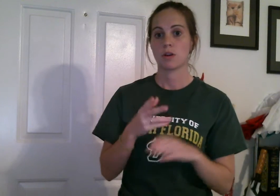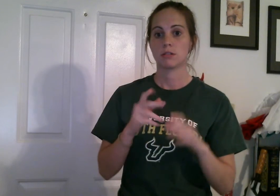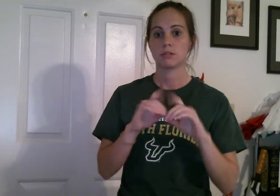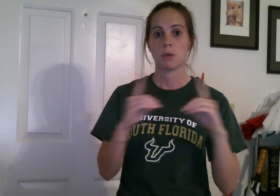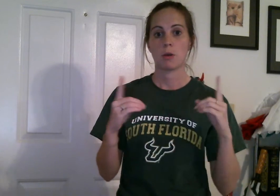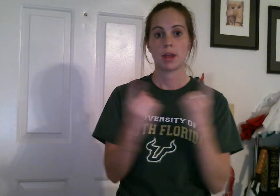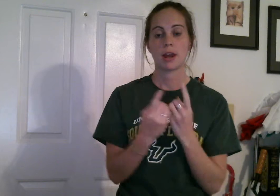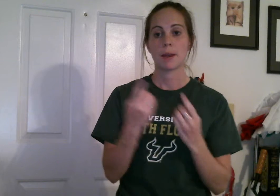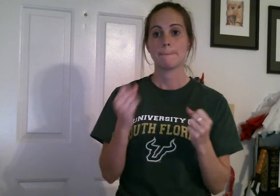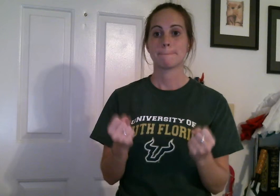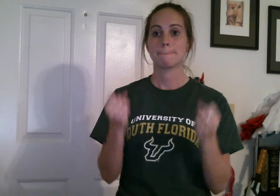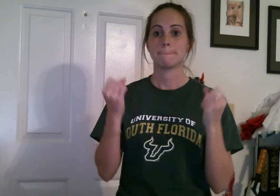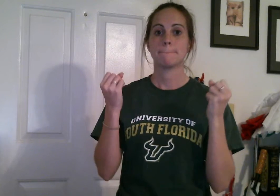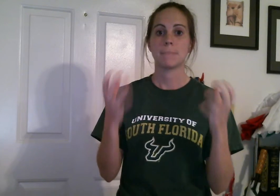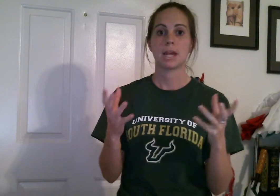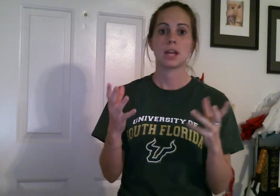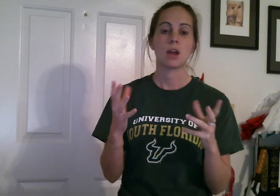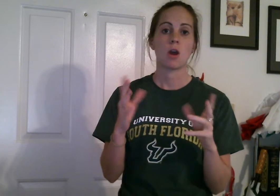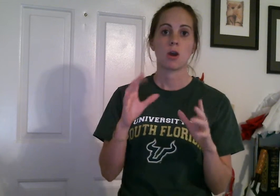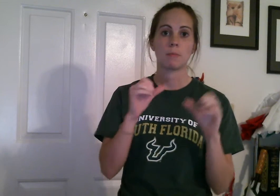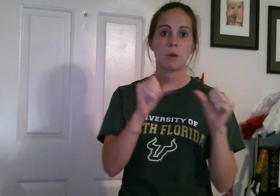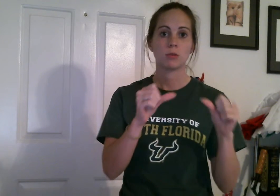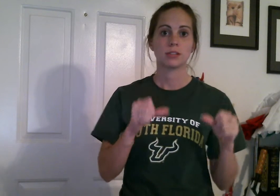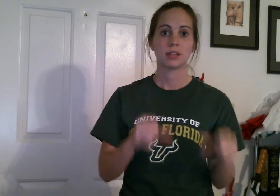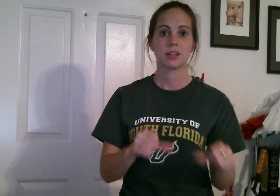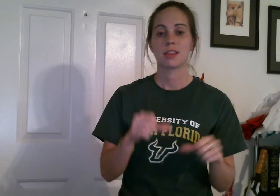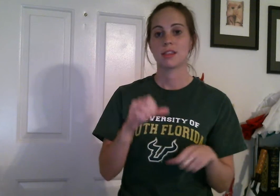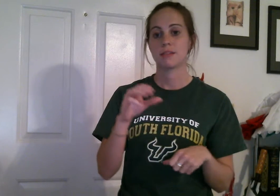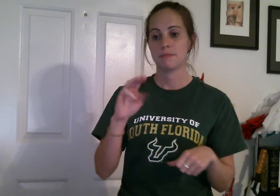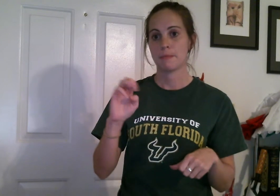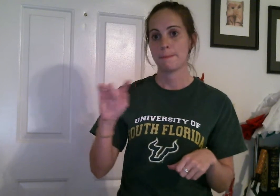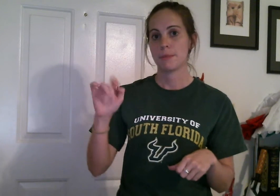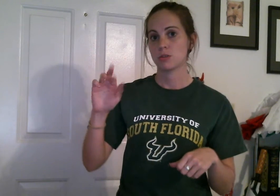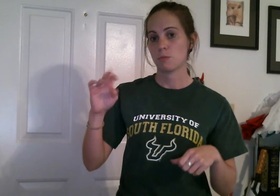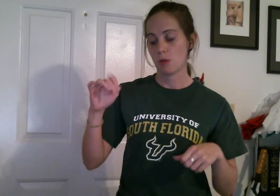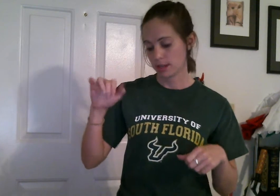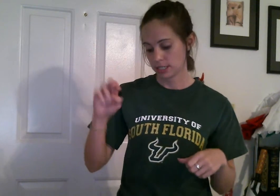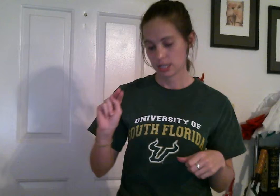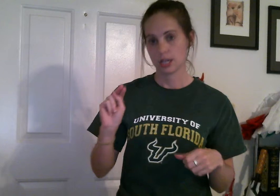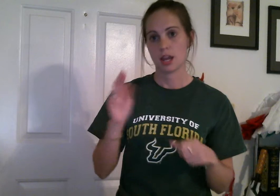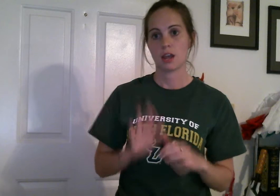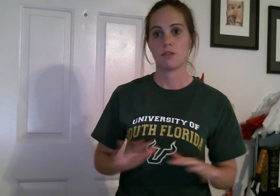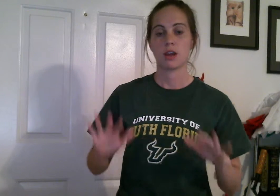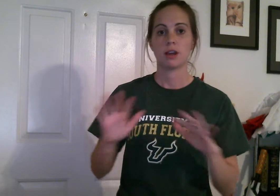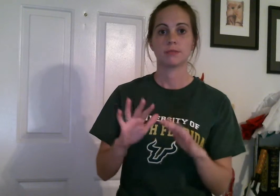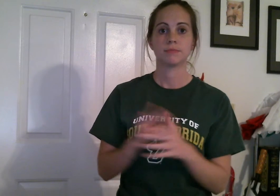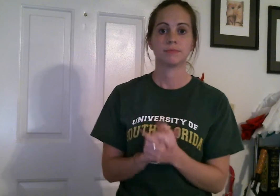the Washington, D.C., Maryland metropolitan area, but a lot of them require that you are